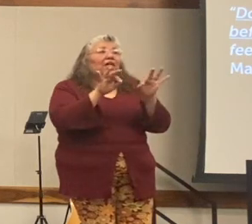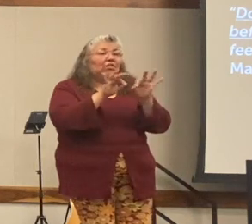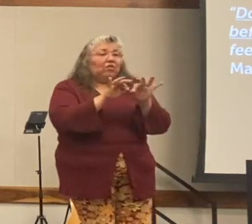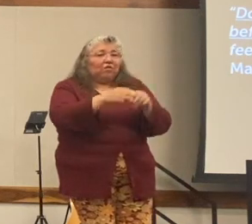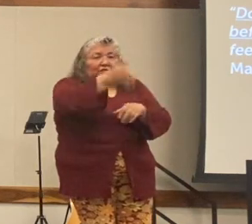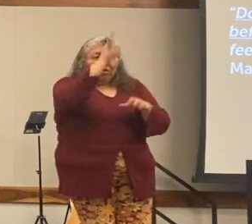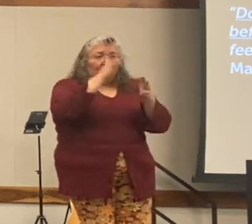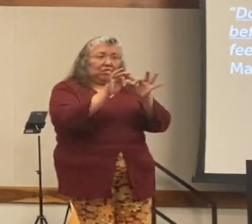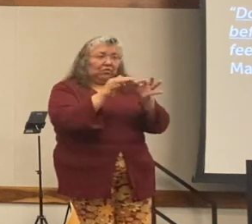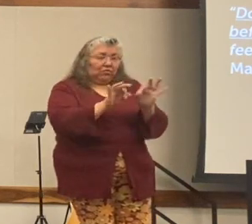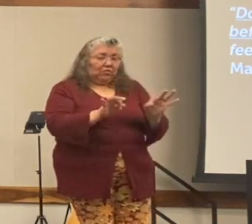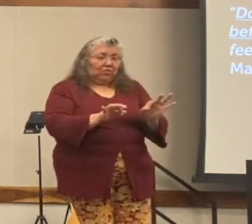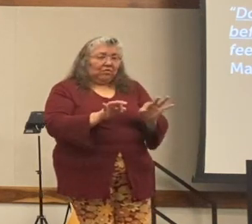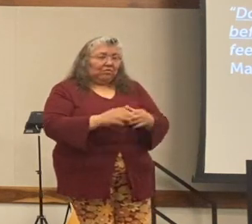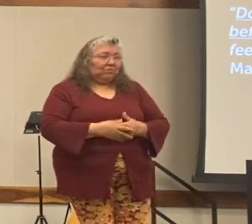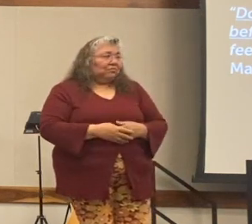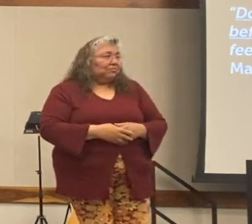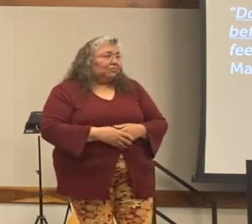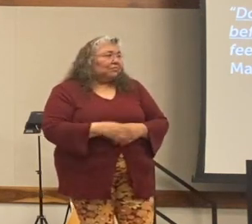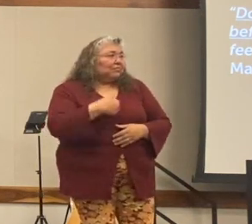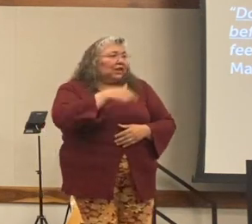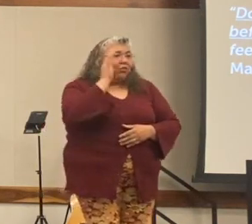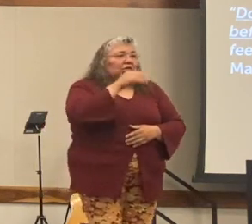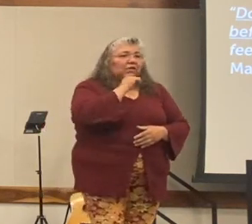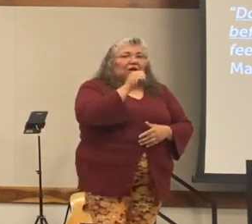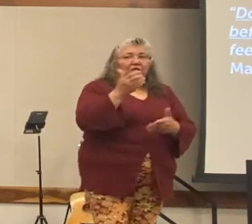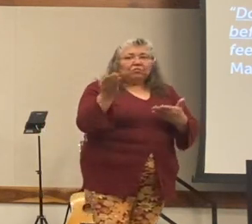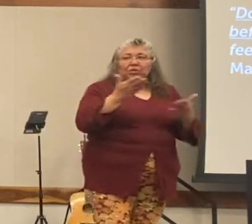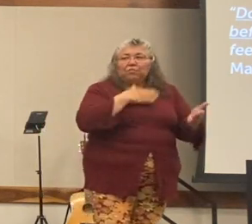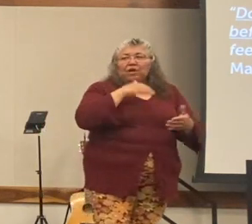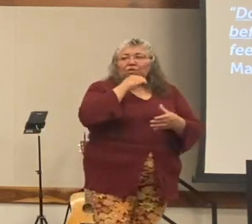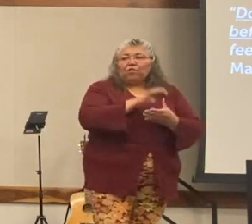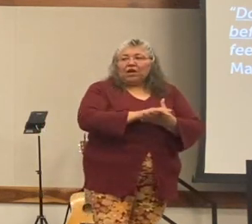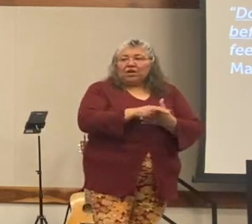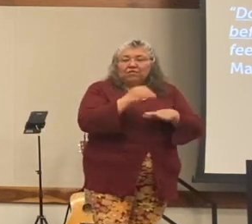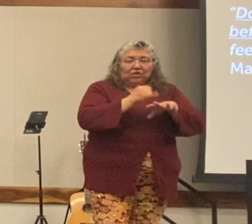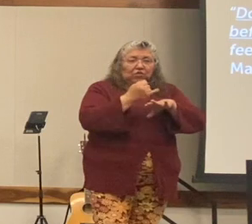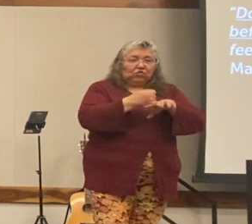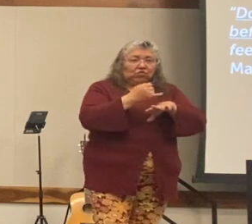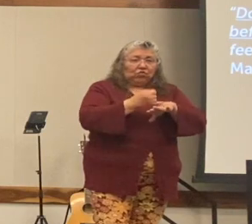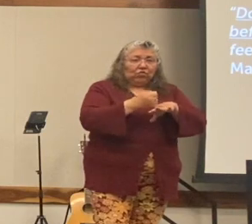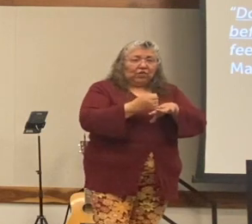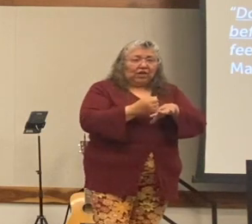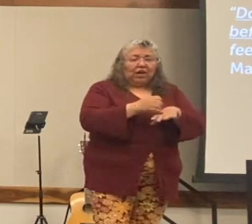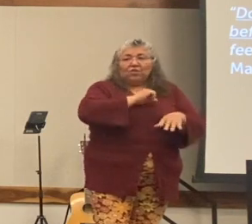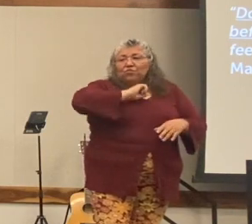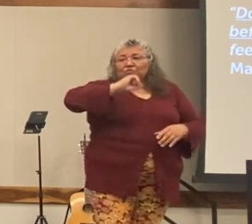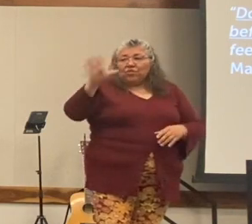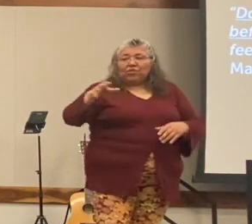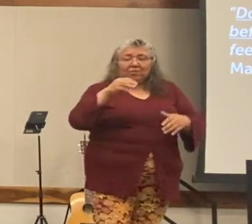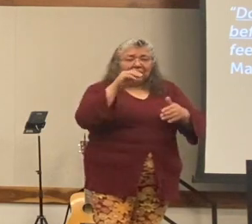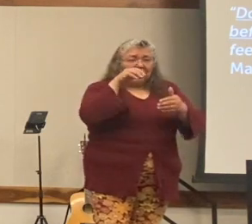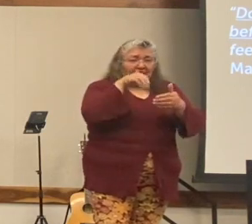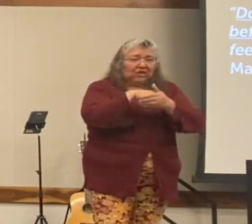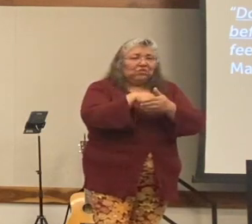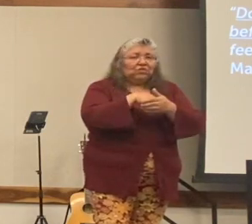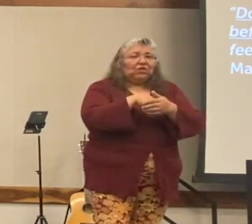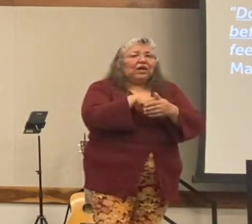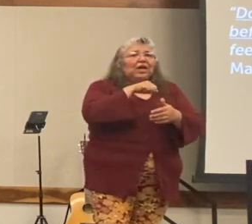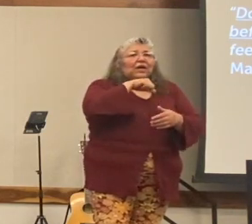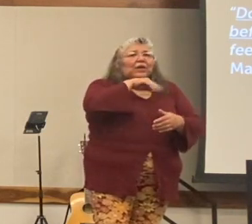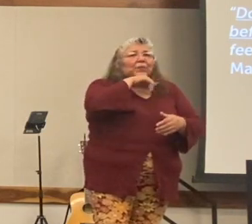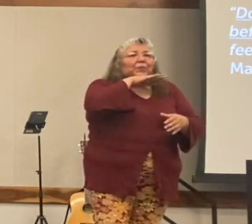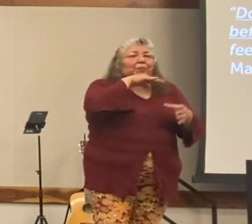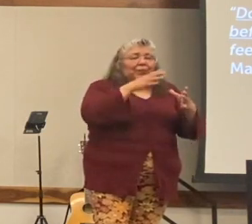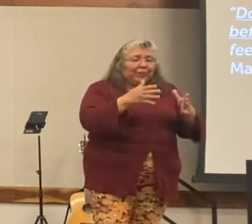of God's words. I would not take my wife's jewelry and throw them into a pig